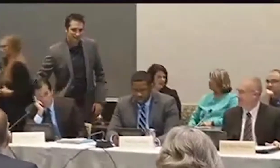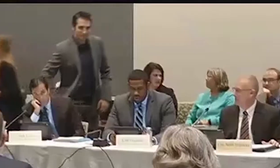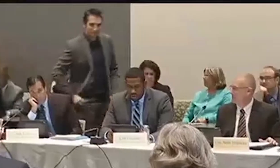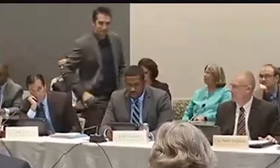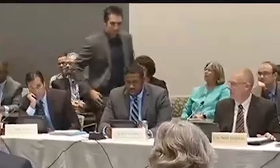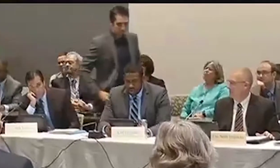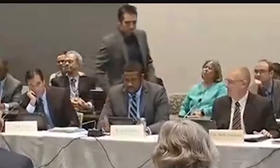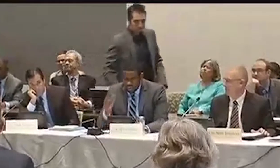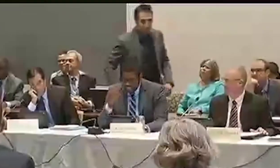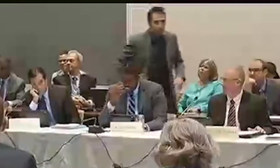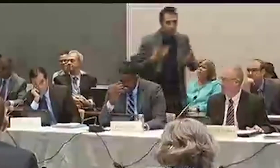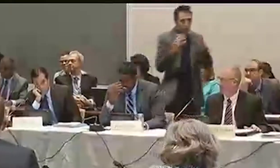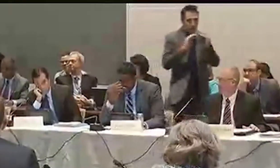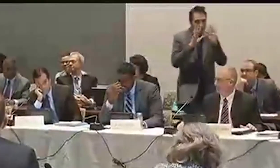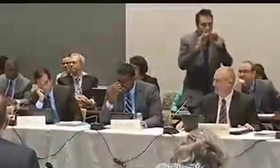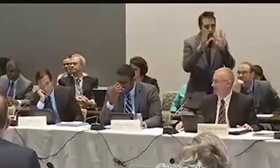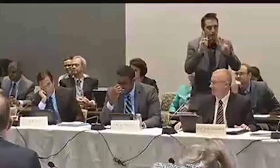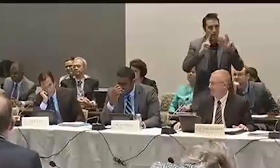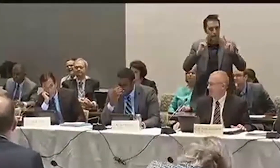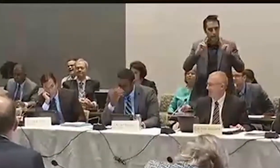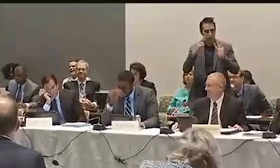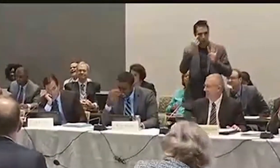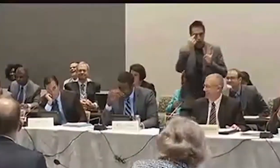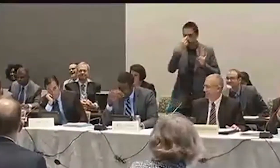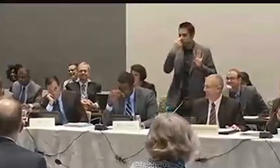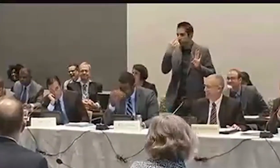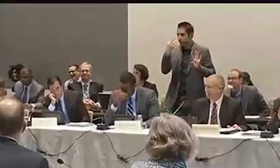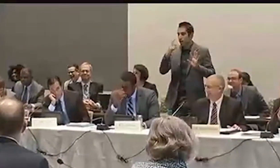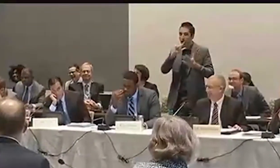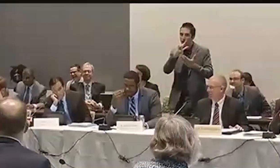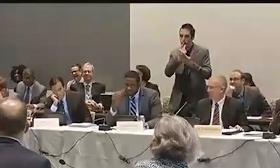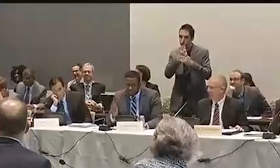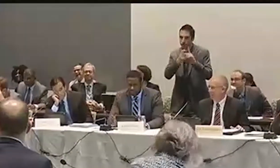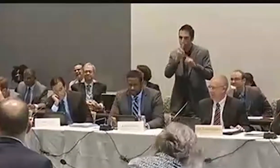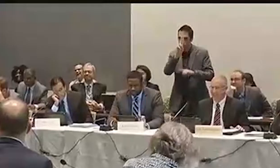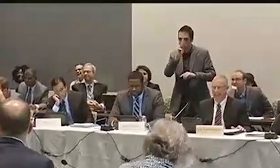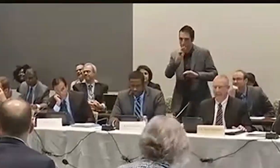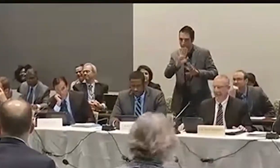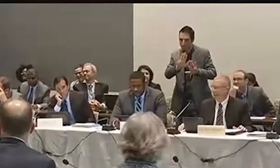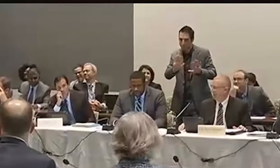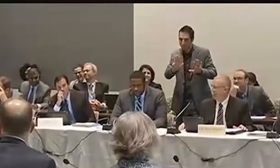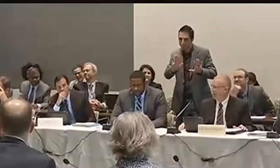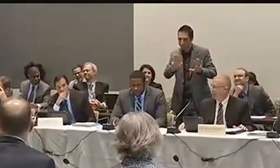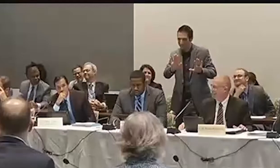I just want to clarify, because people are watching this. I graduated from U of M,